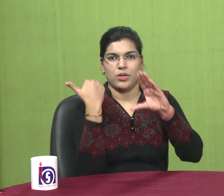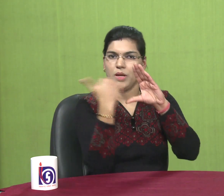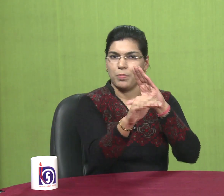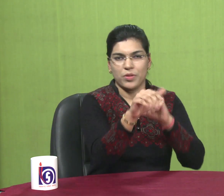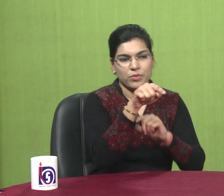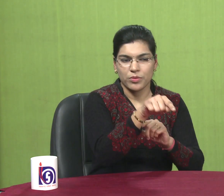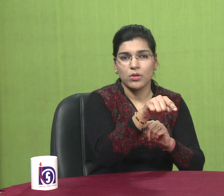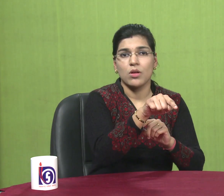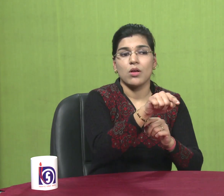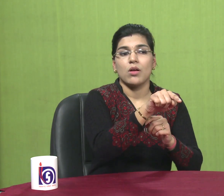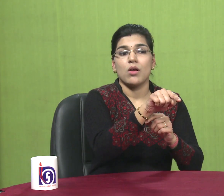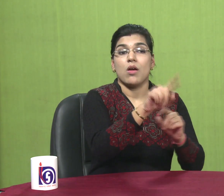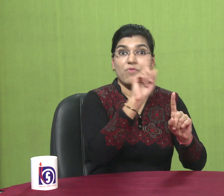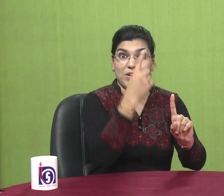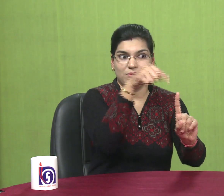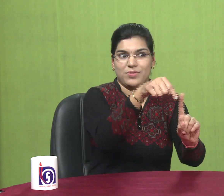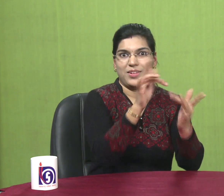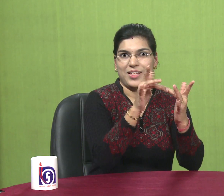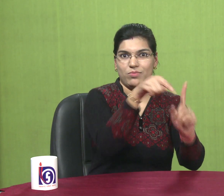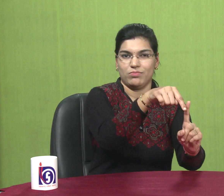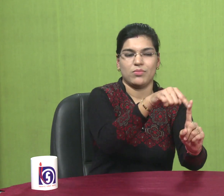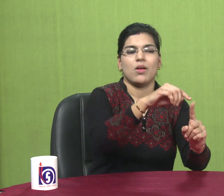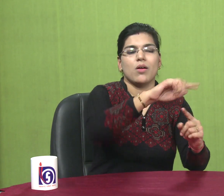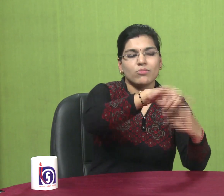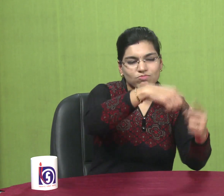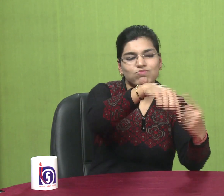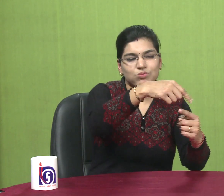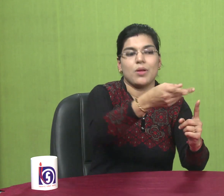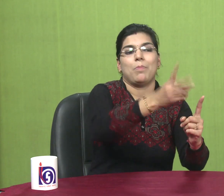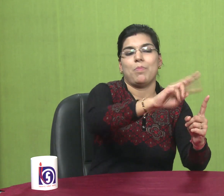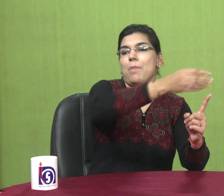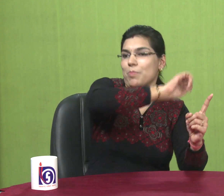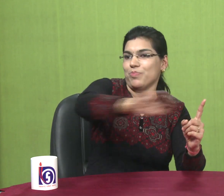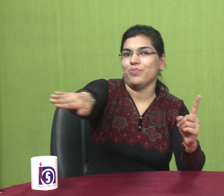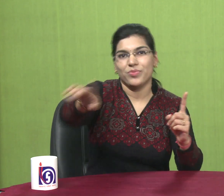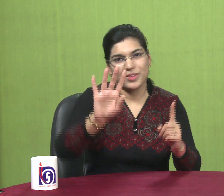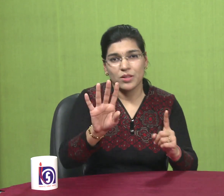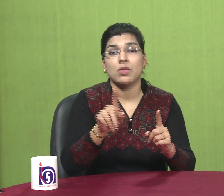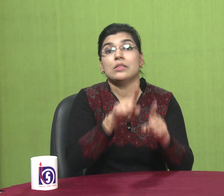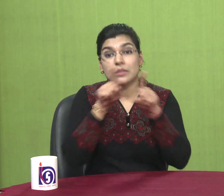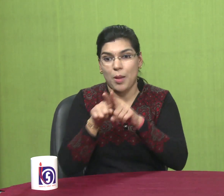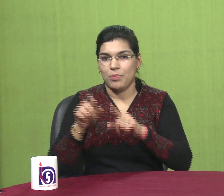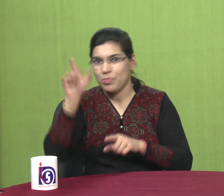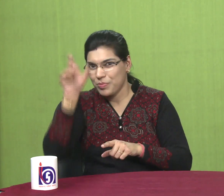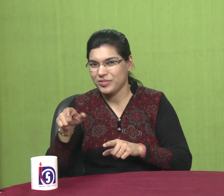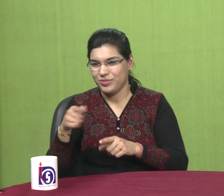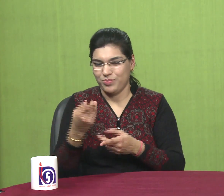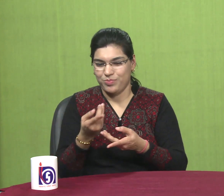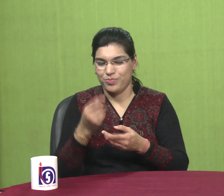email passes from one computer, known as mail server, to another as it